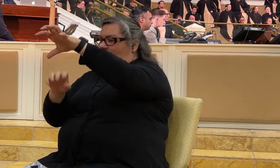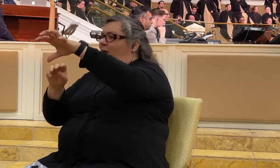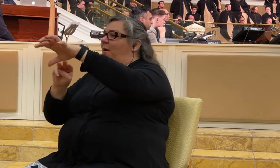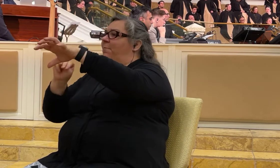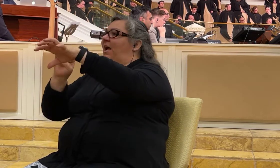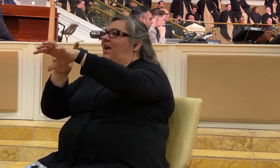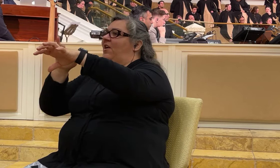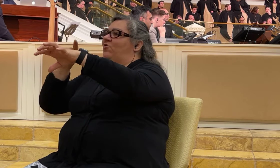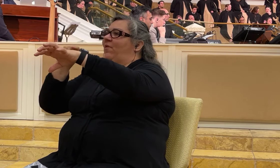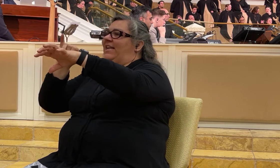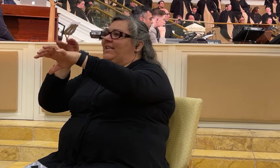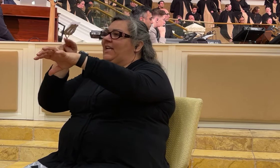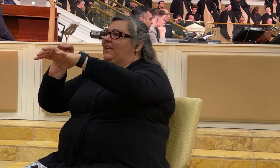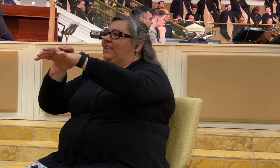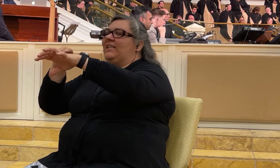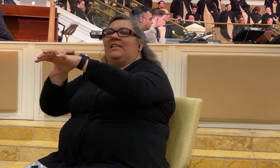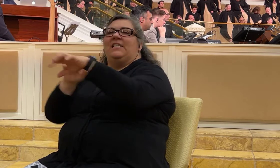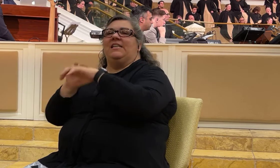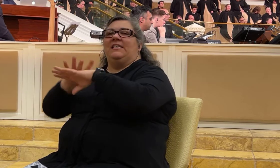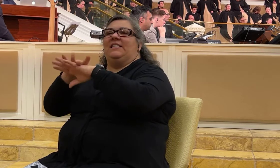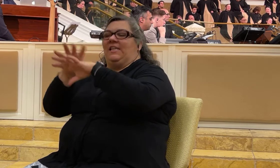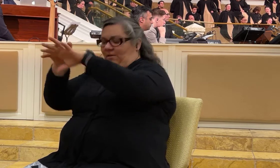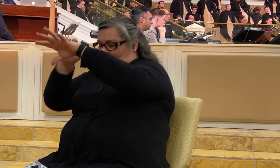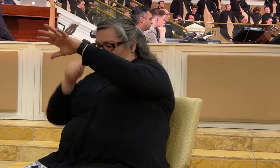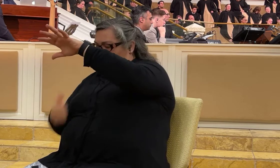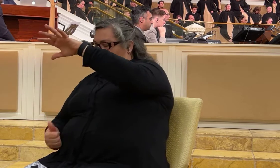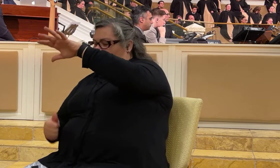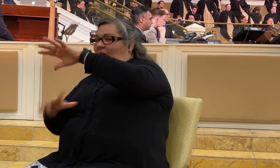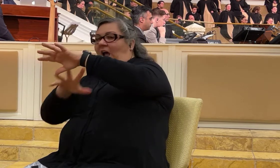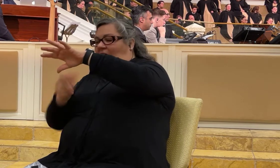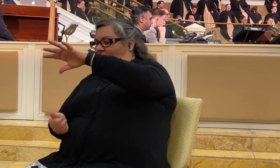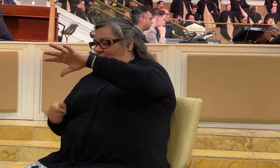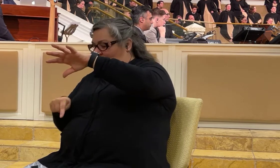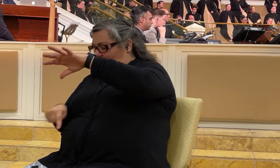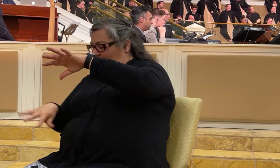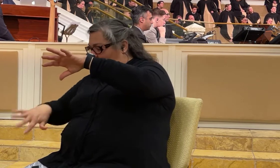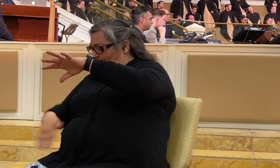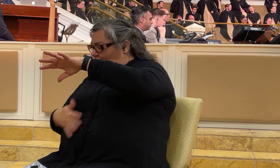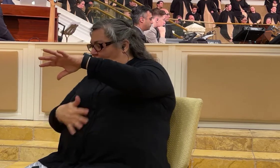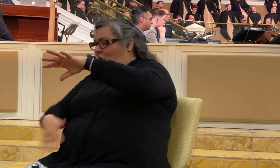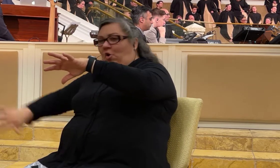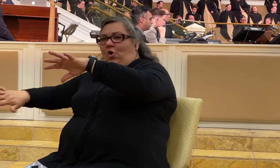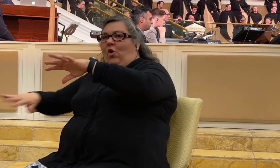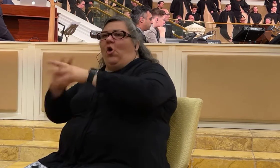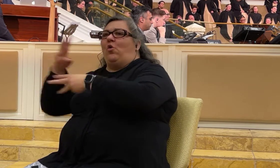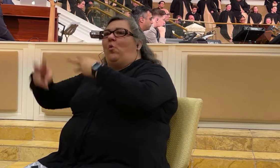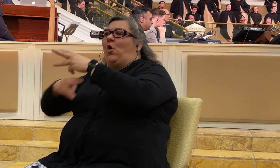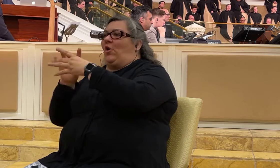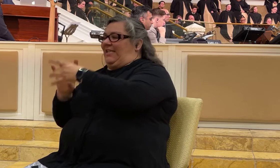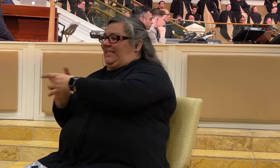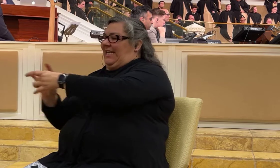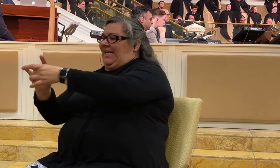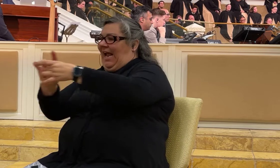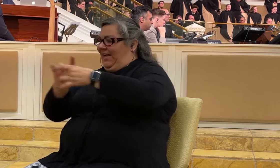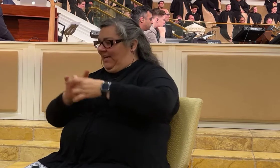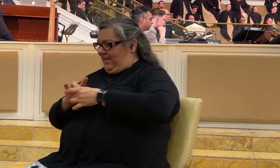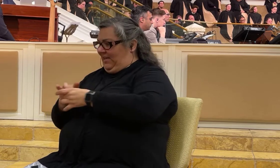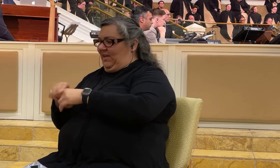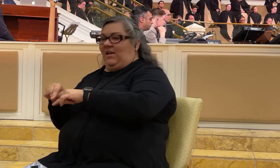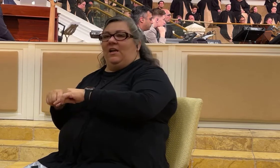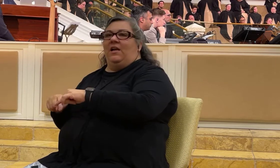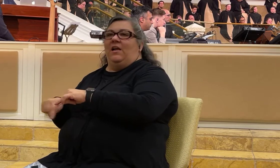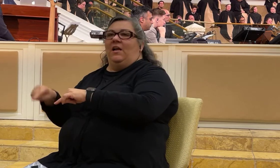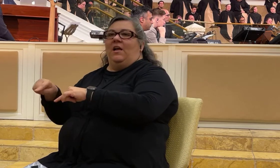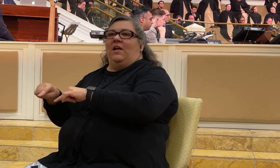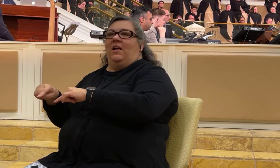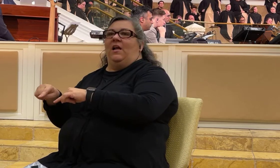of Africa. The known world is connected to Israel and the Mediterranean Sea.